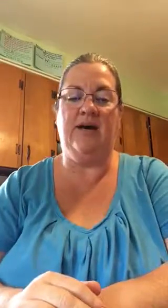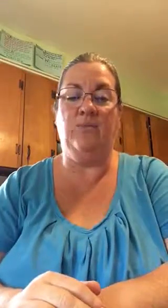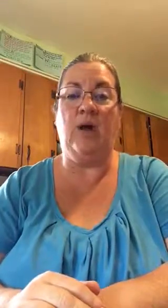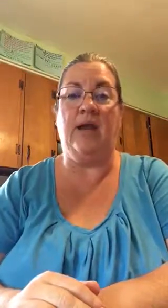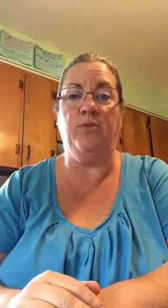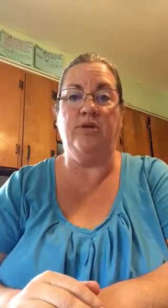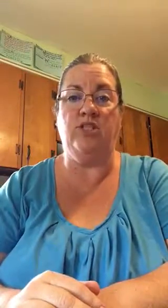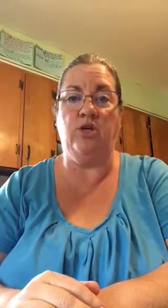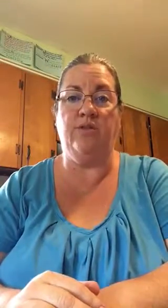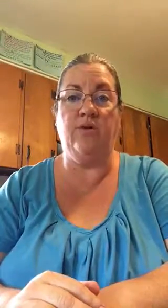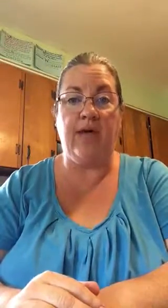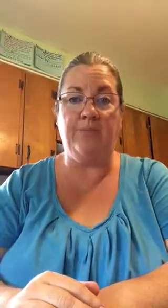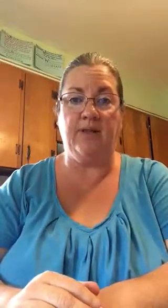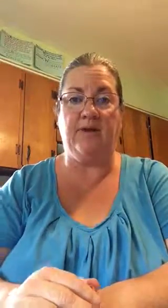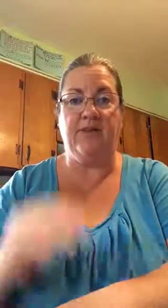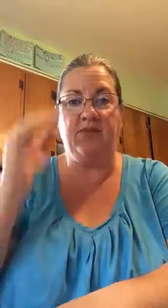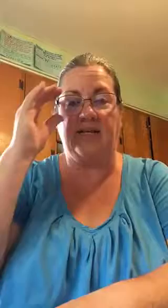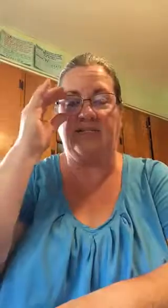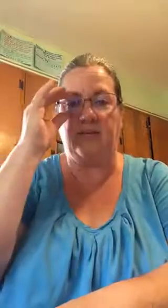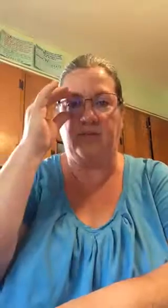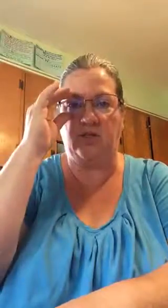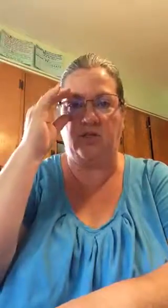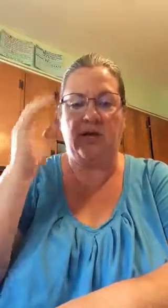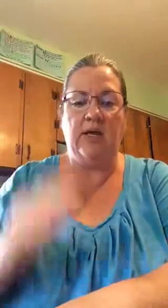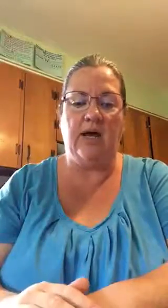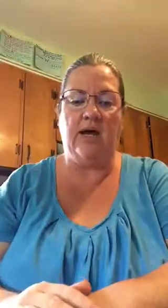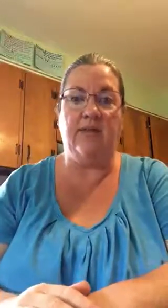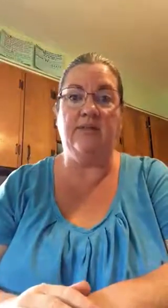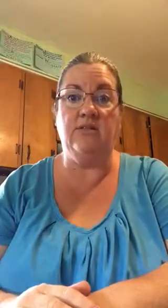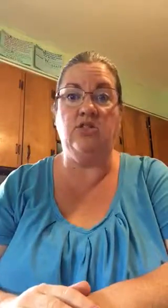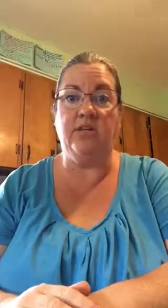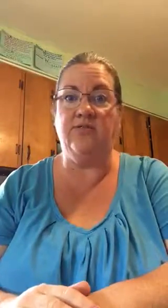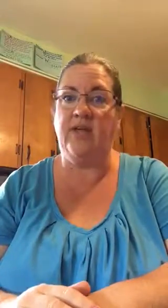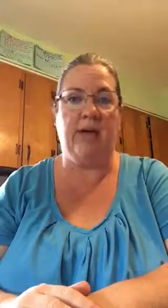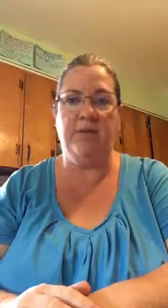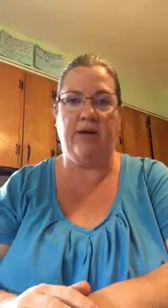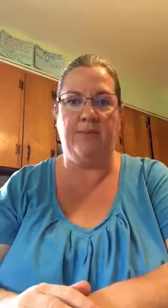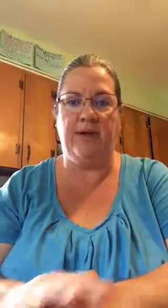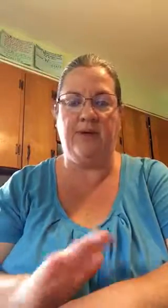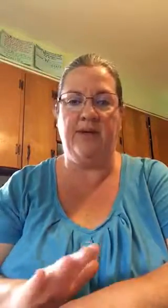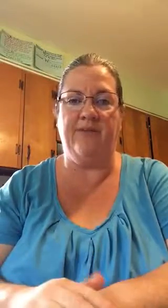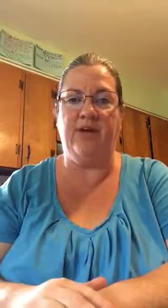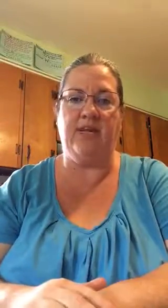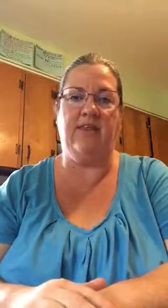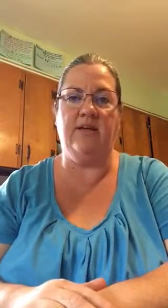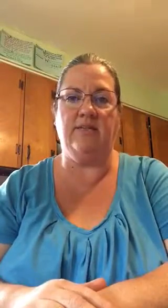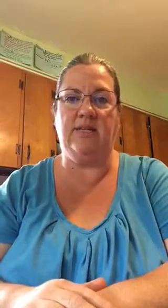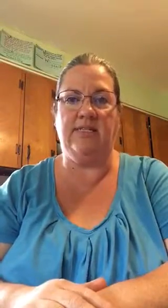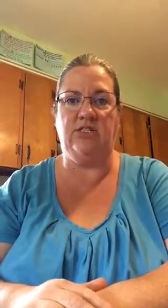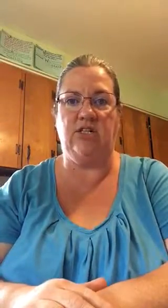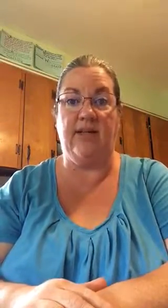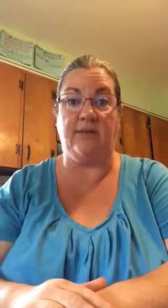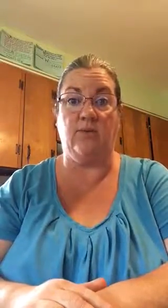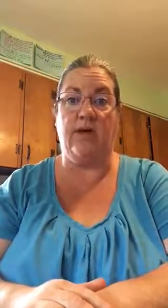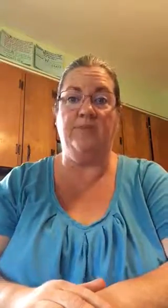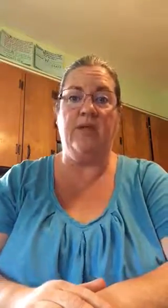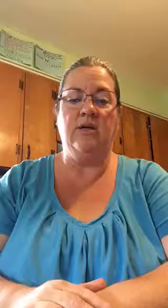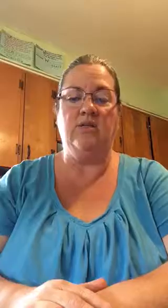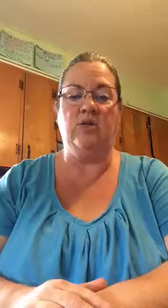And I'm going to show you the vocabulary for lesson number 2. This is just vocabulary. I'm not going to be covering anything else that I teach in class, okay? So this